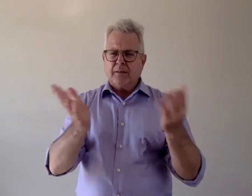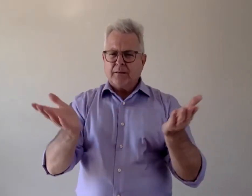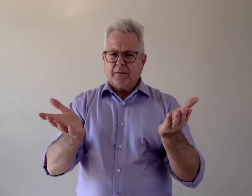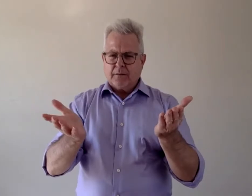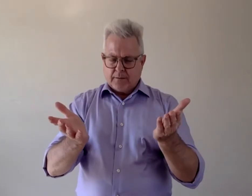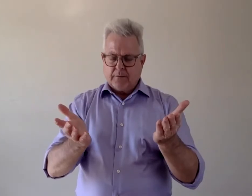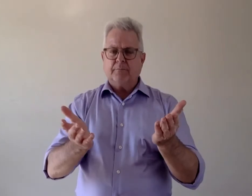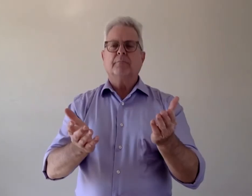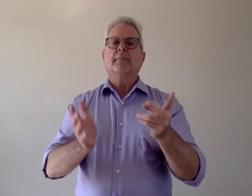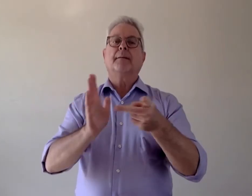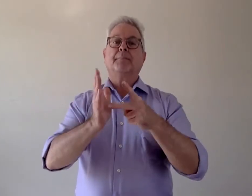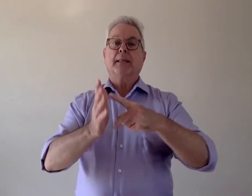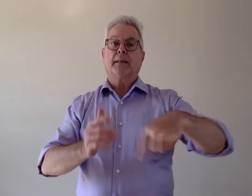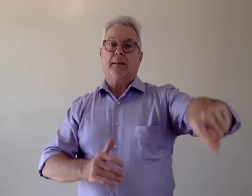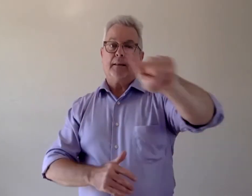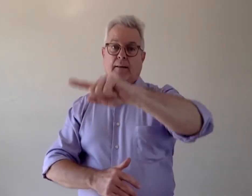regarding what it means to be fully vaccinated.